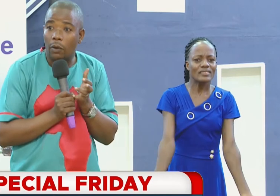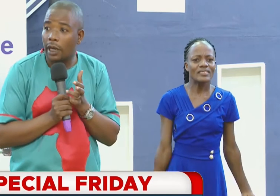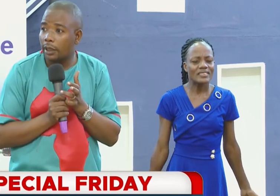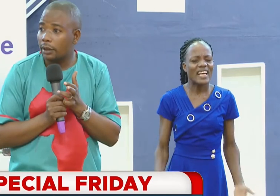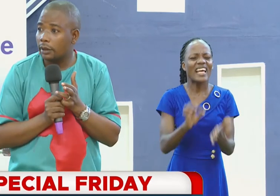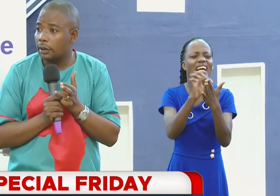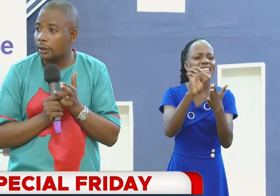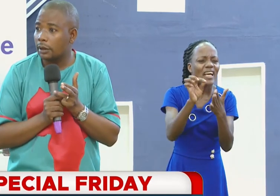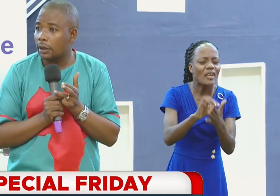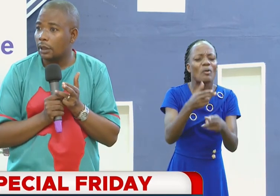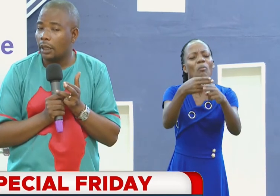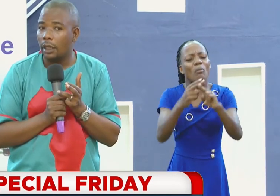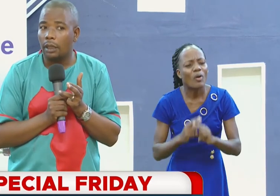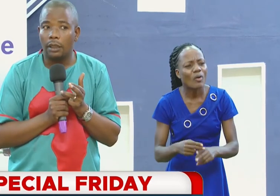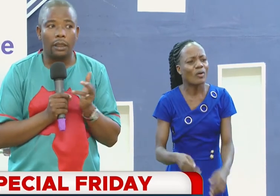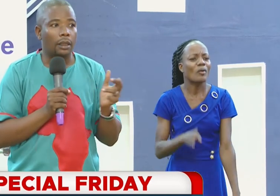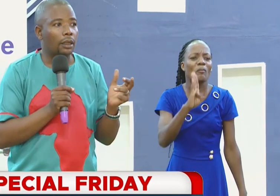The yeewola. Berako.